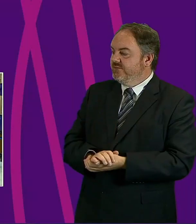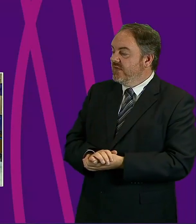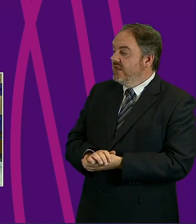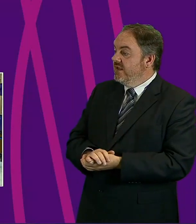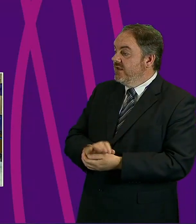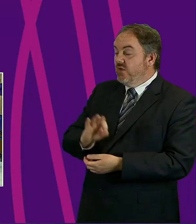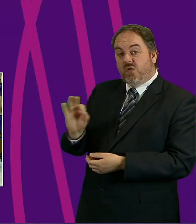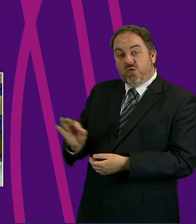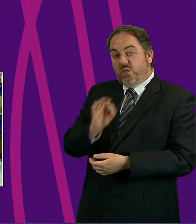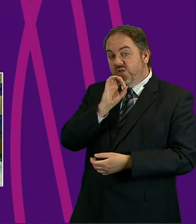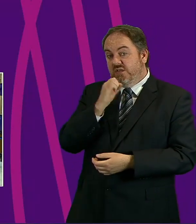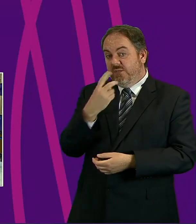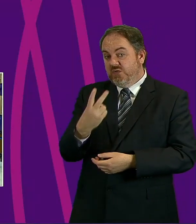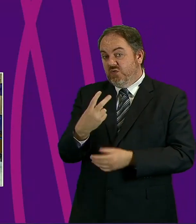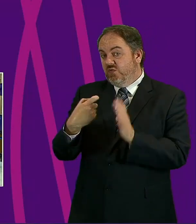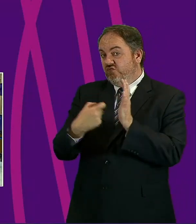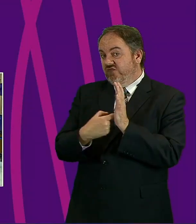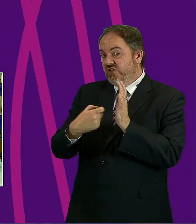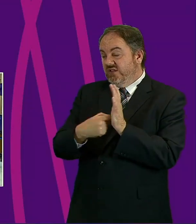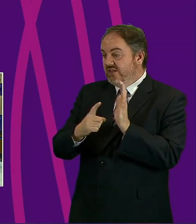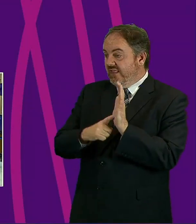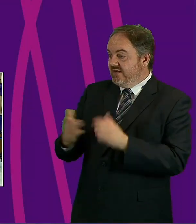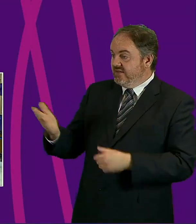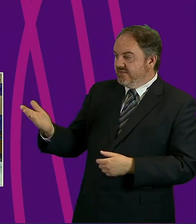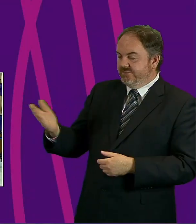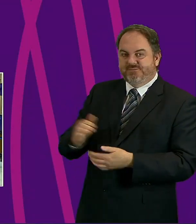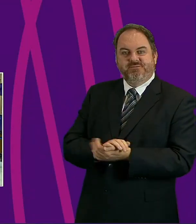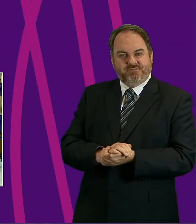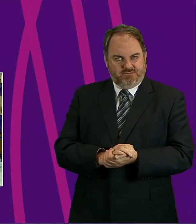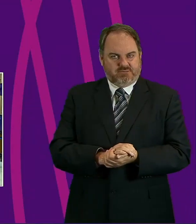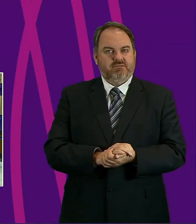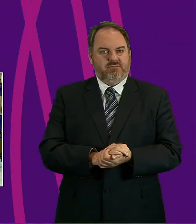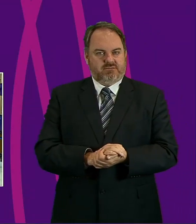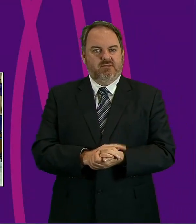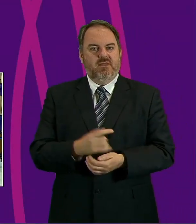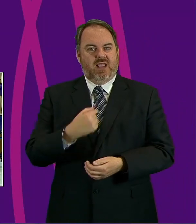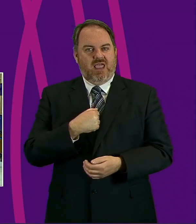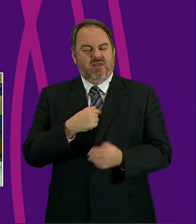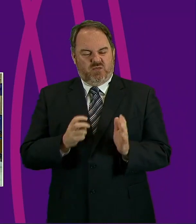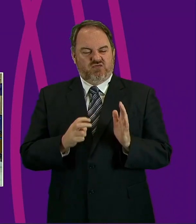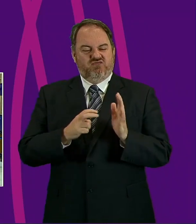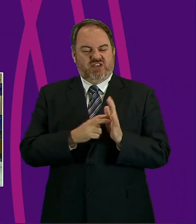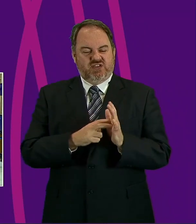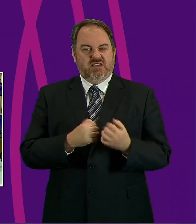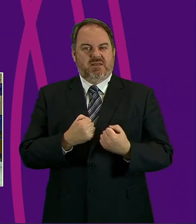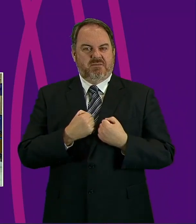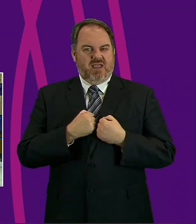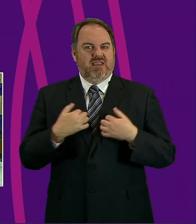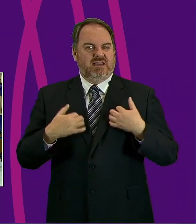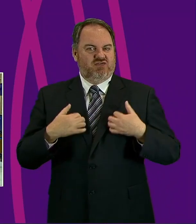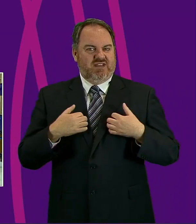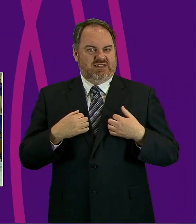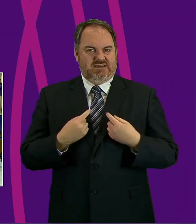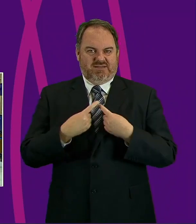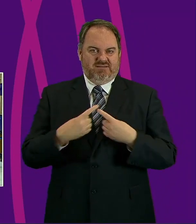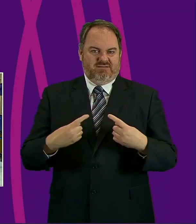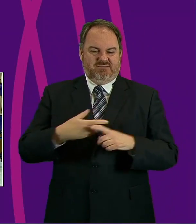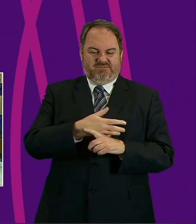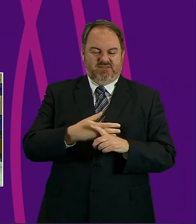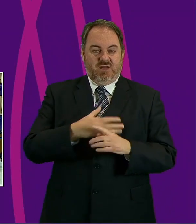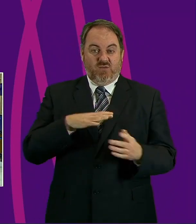Leonard. Thank you, Presiding Officer, and can I remind members of my register of interests. Can I begin by welcoming